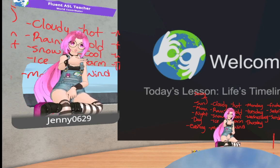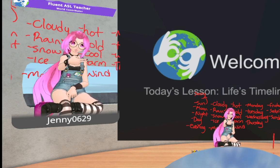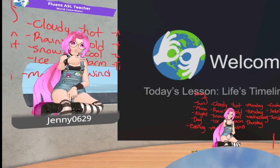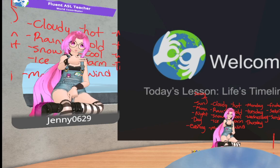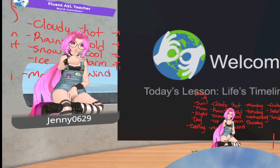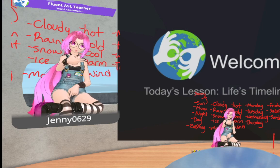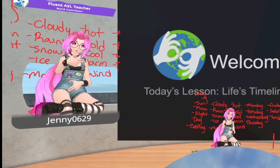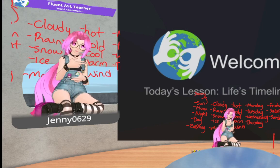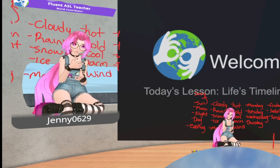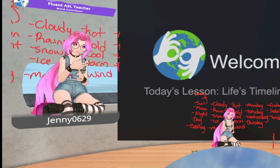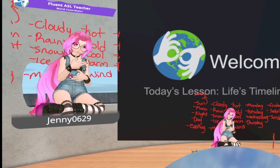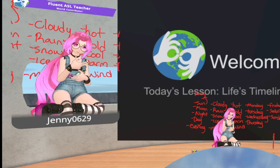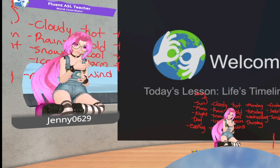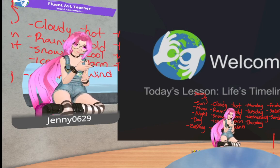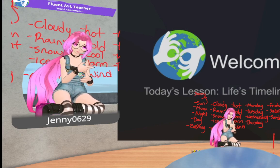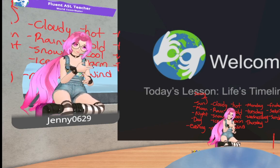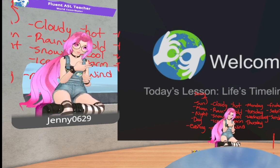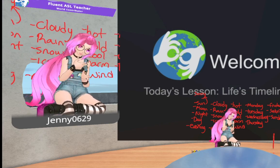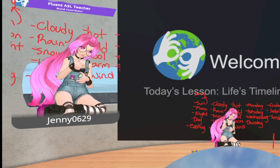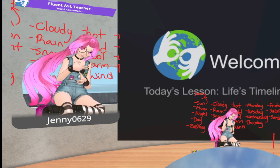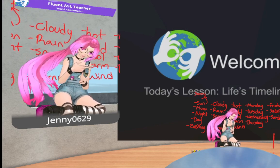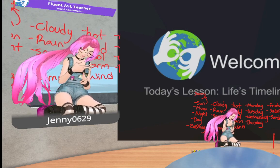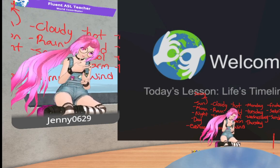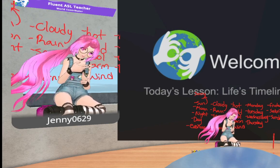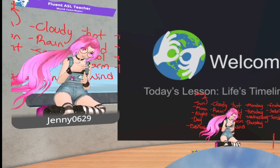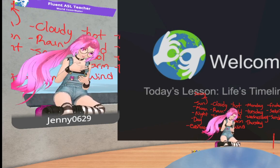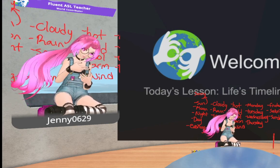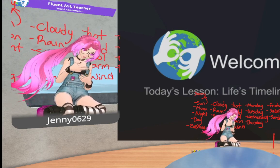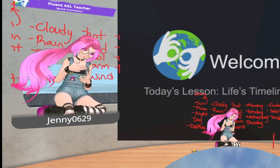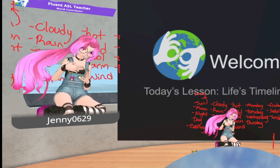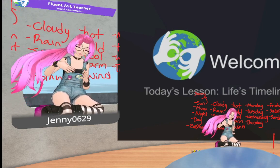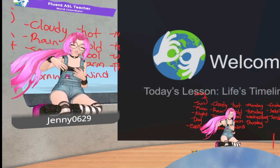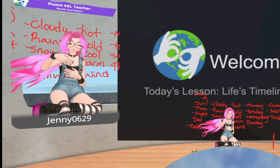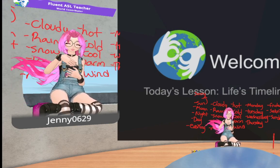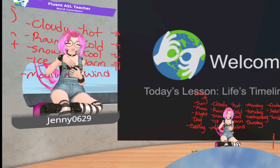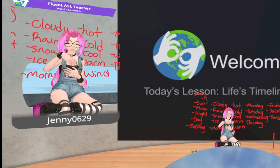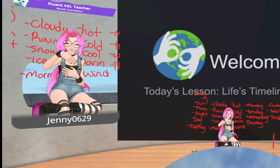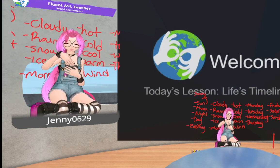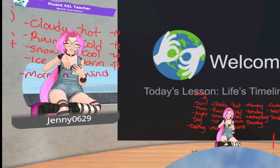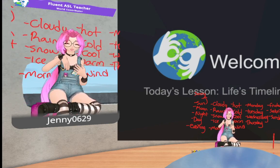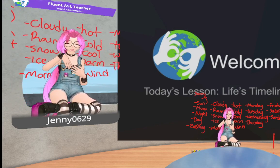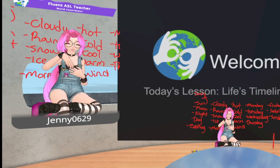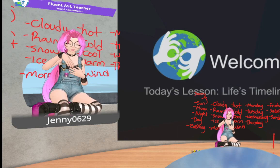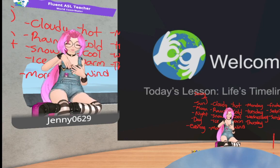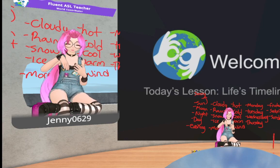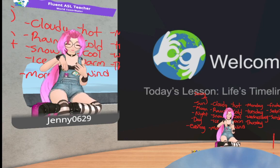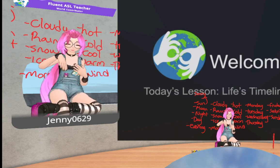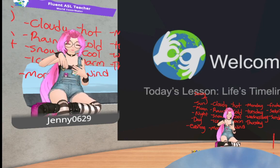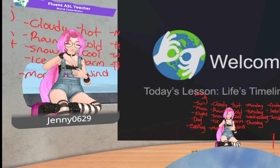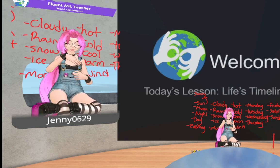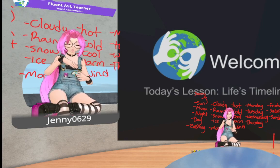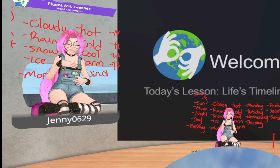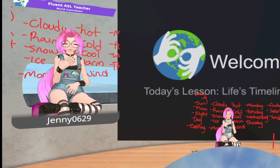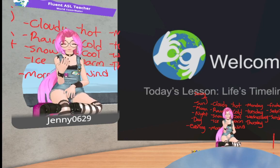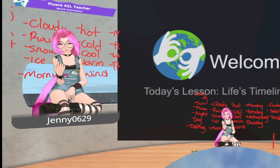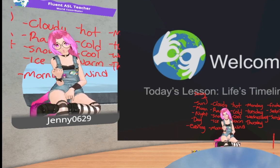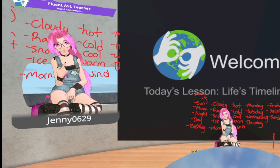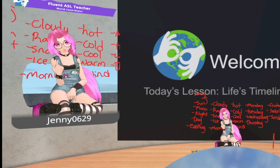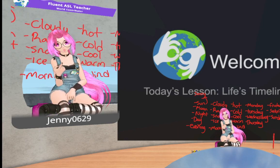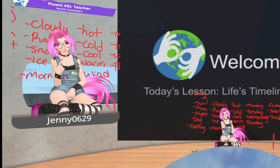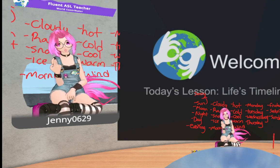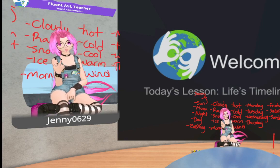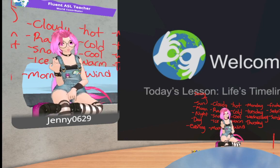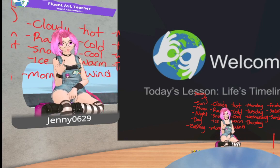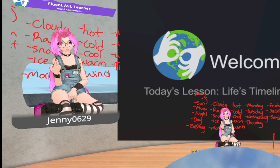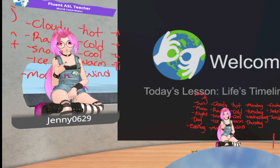this is like H, which is a little bit harder to do in VR. But as long as you're communicating, but